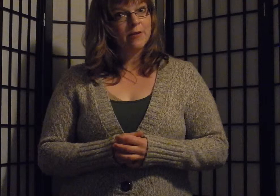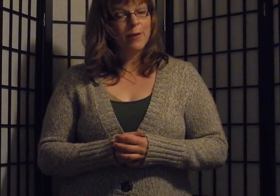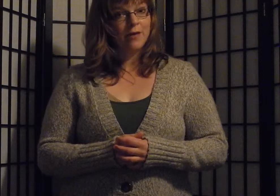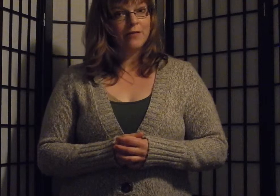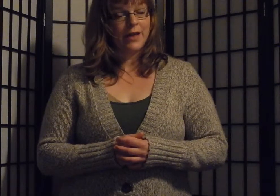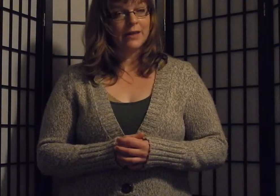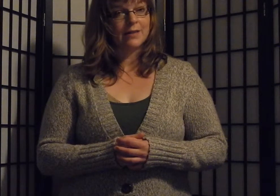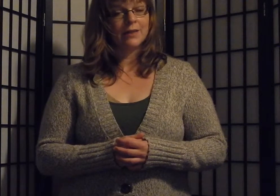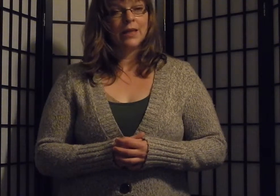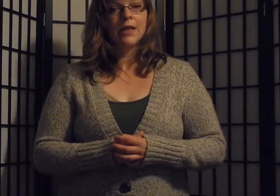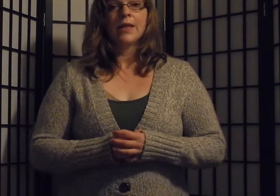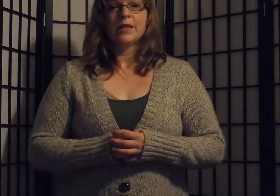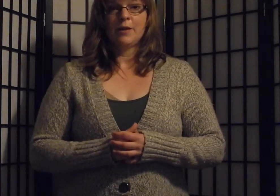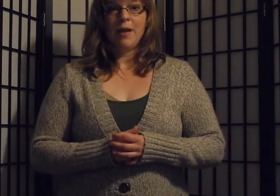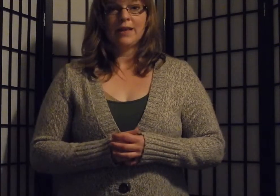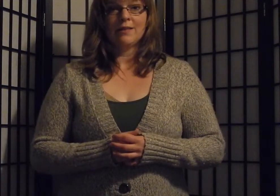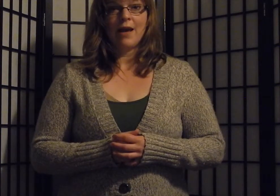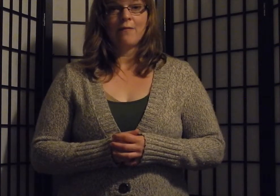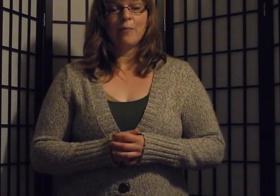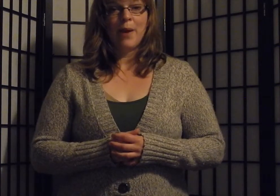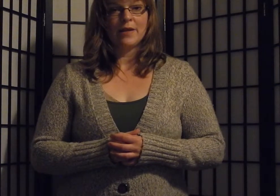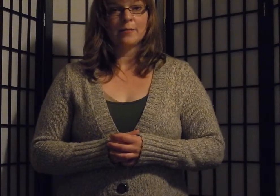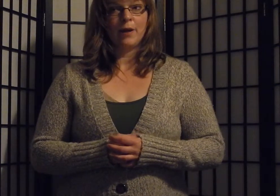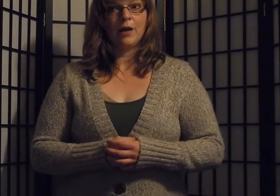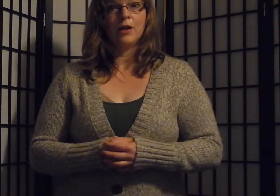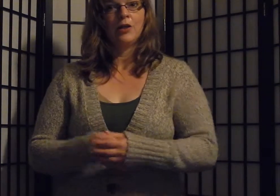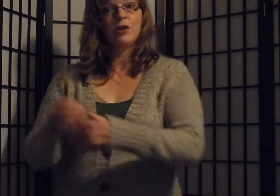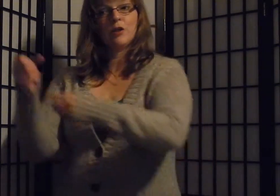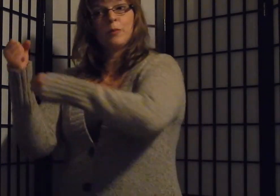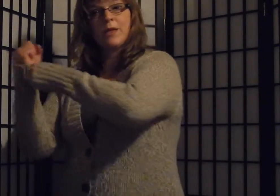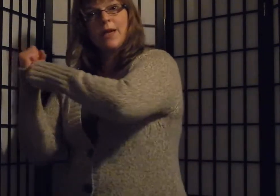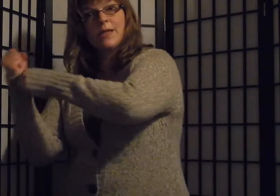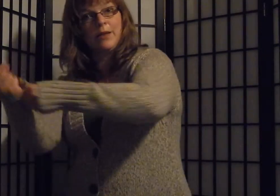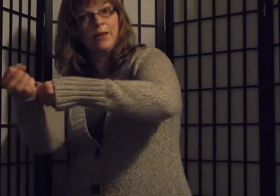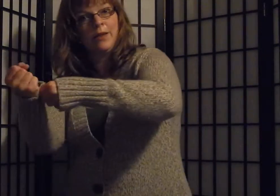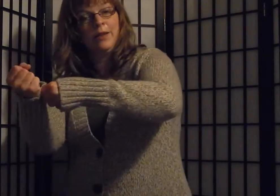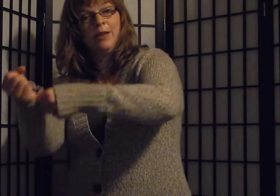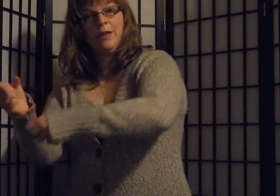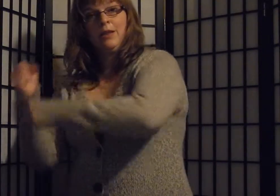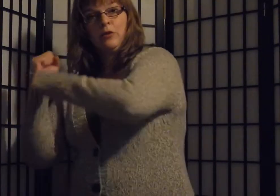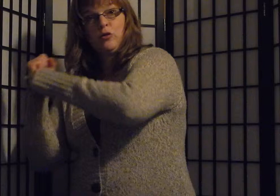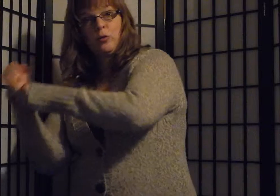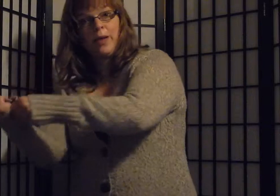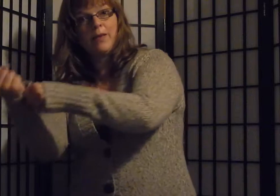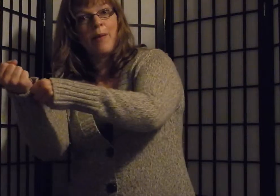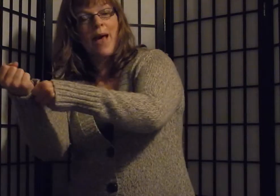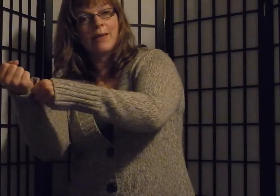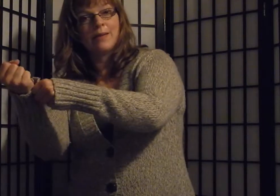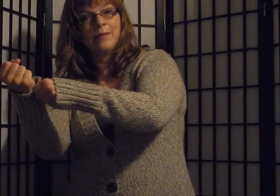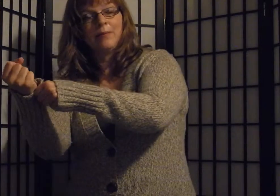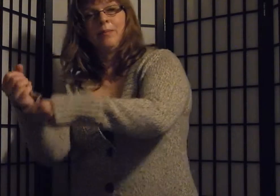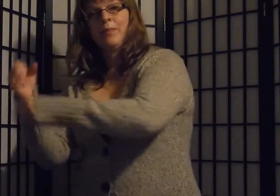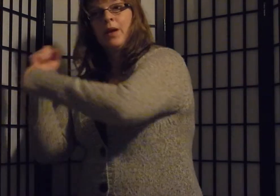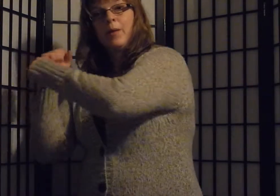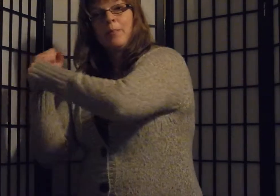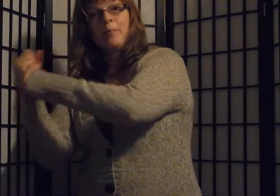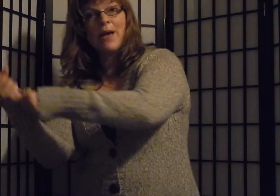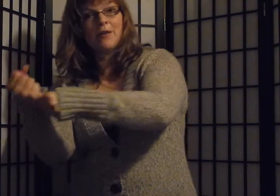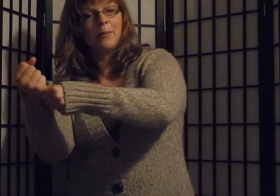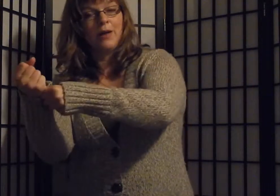baseball fans. To make the sign for baseball, you just pretend to swing the bat. Baseball.